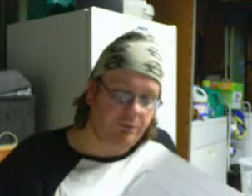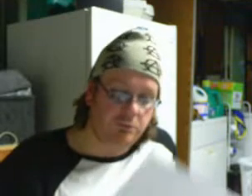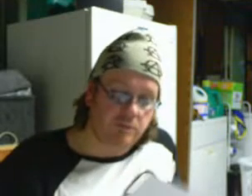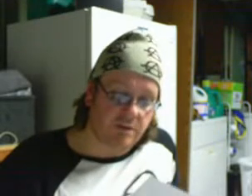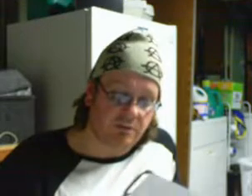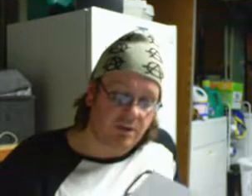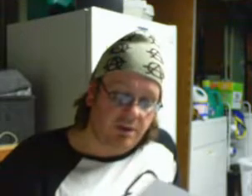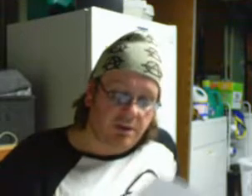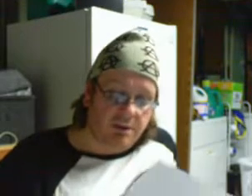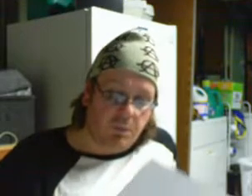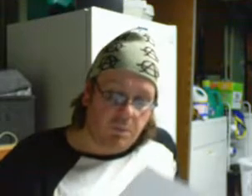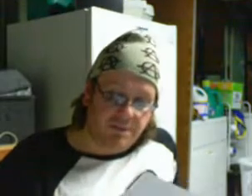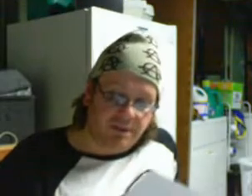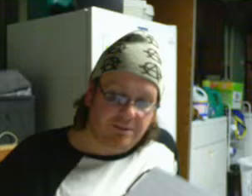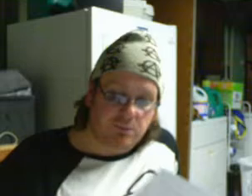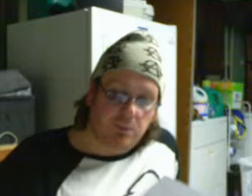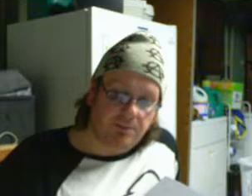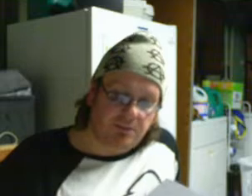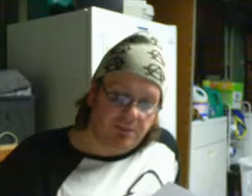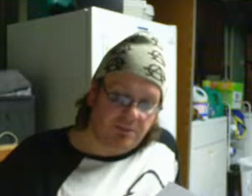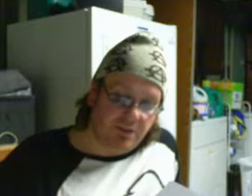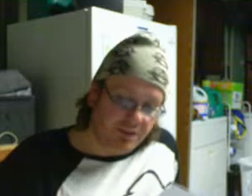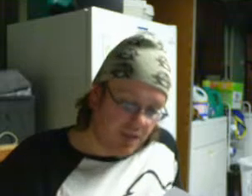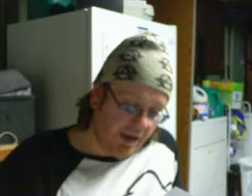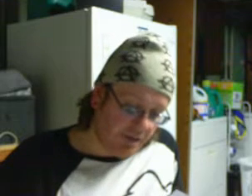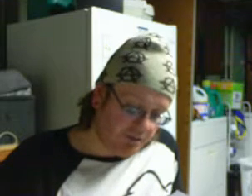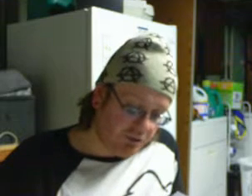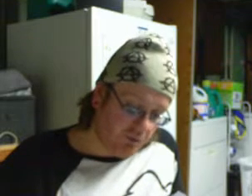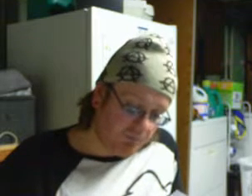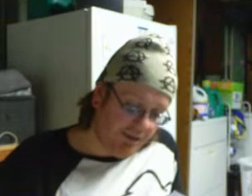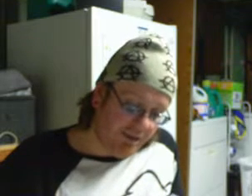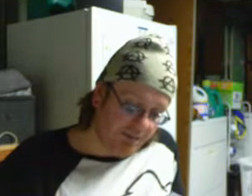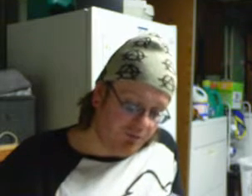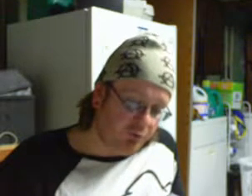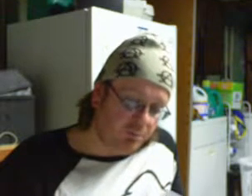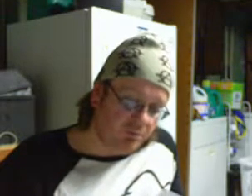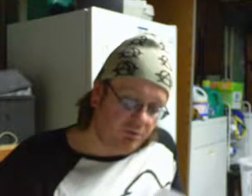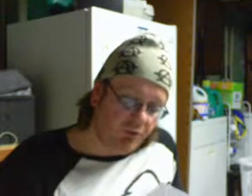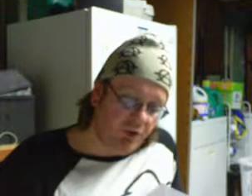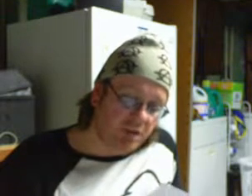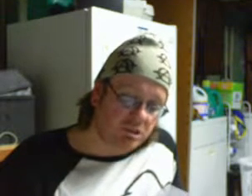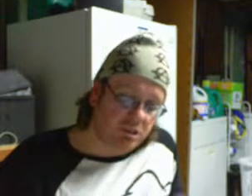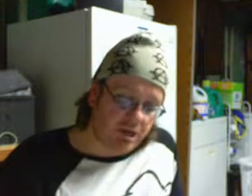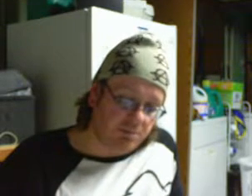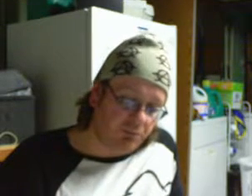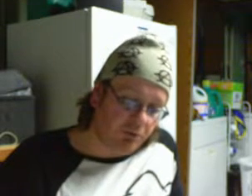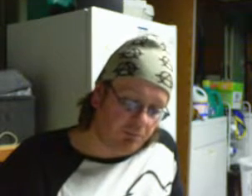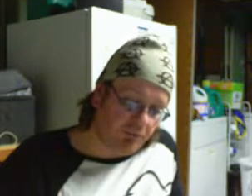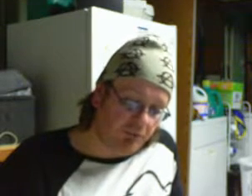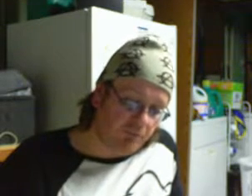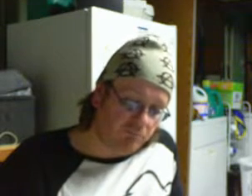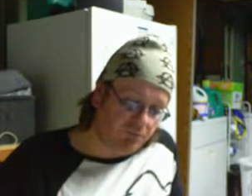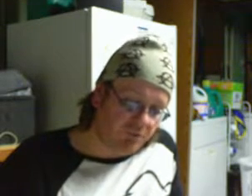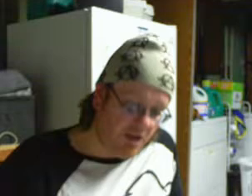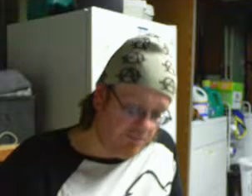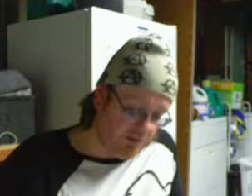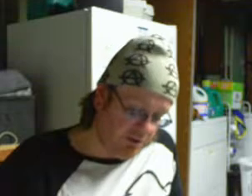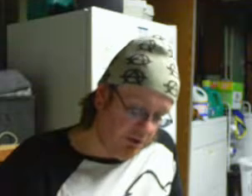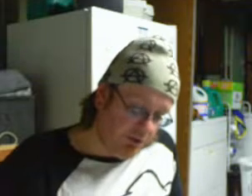of us. Now one night this woman's son died. She overlaid him, and in the middle of the night she got up and took my son from beside me while